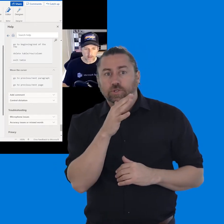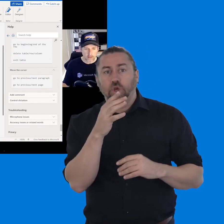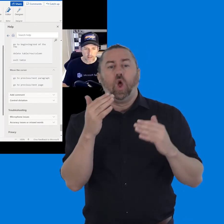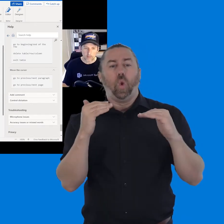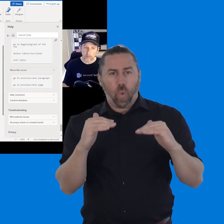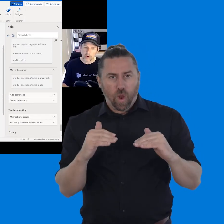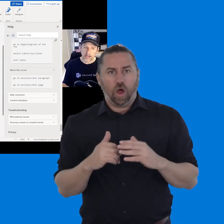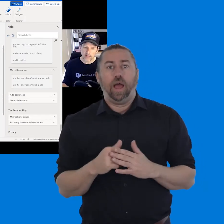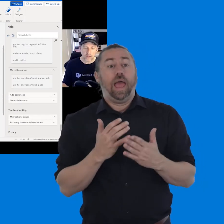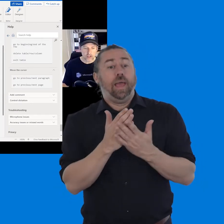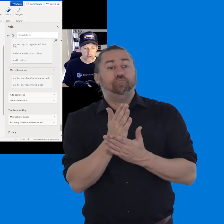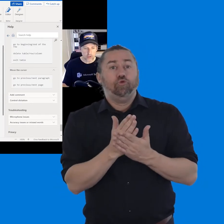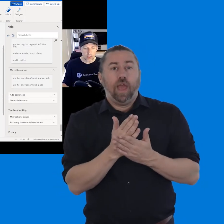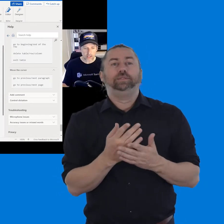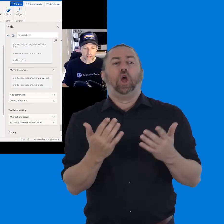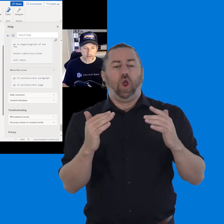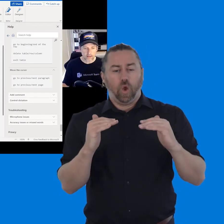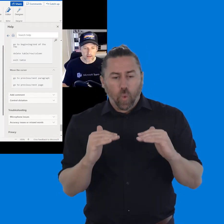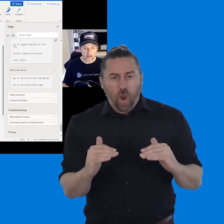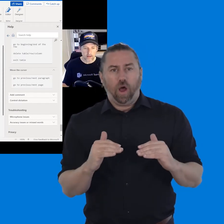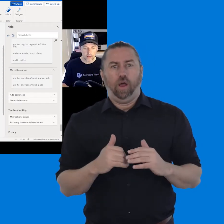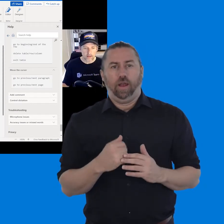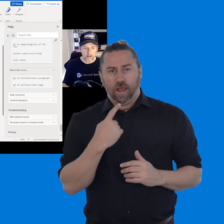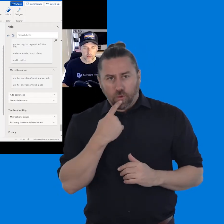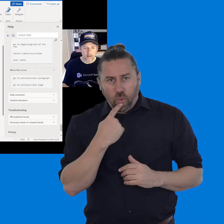line. Bread, new line.